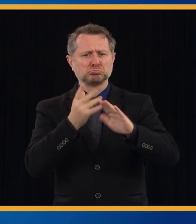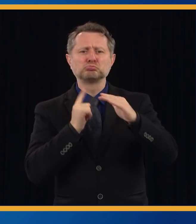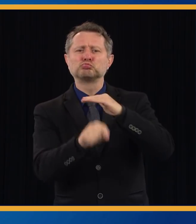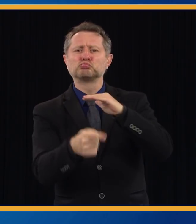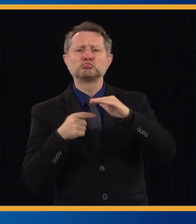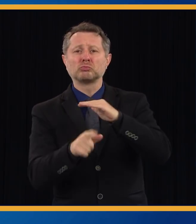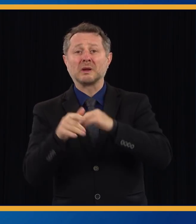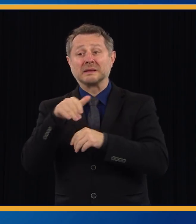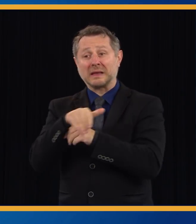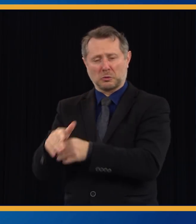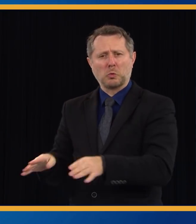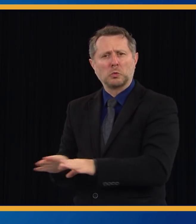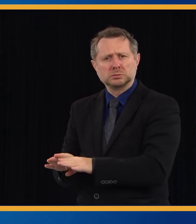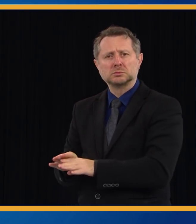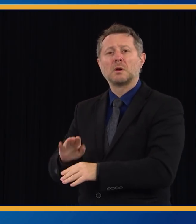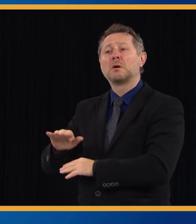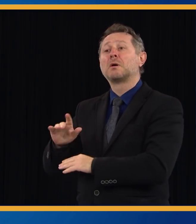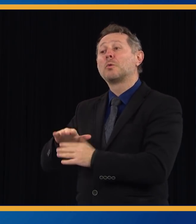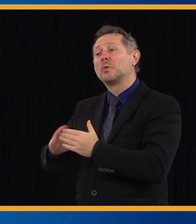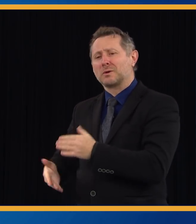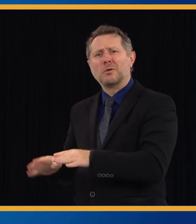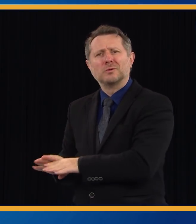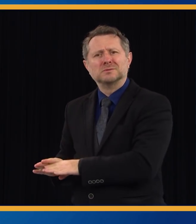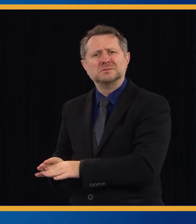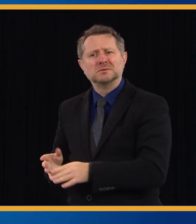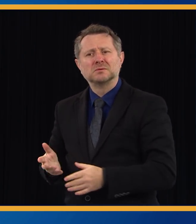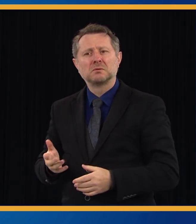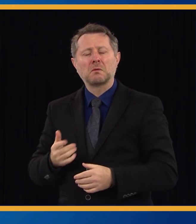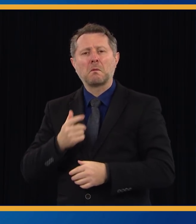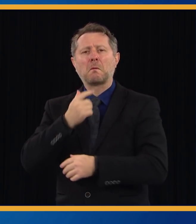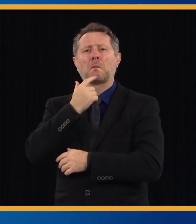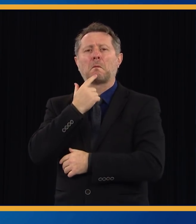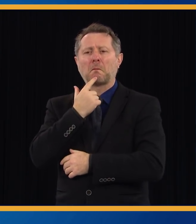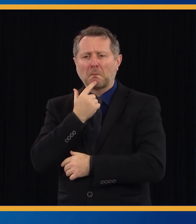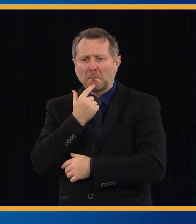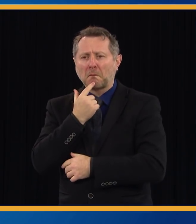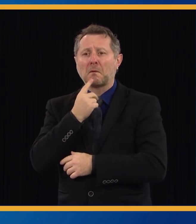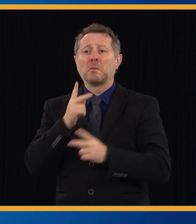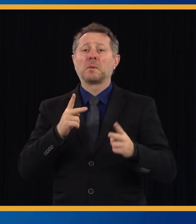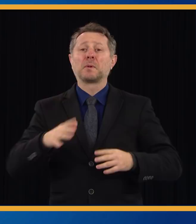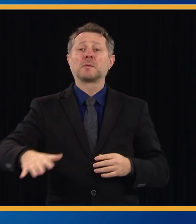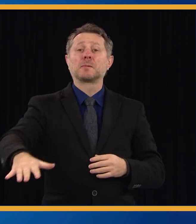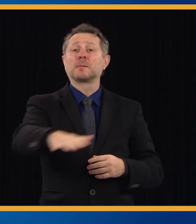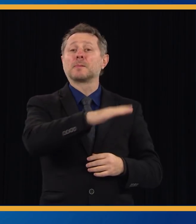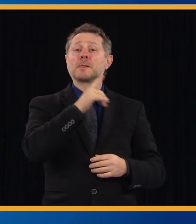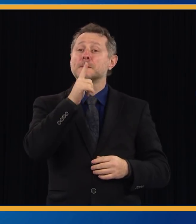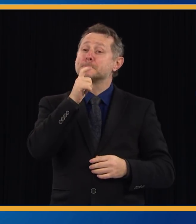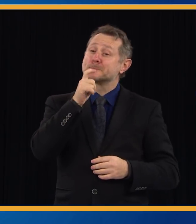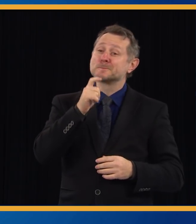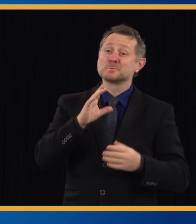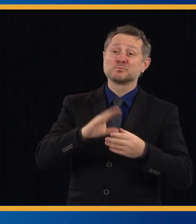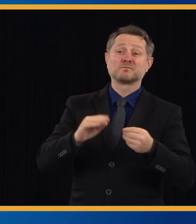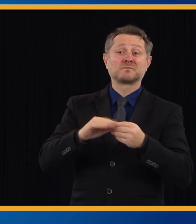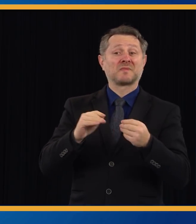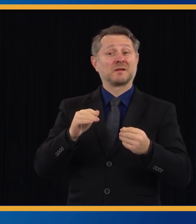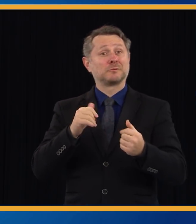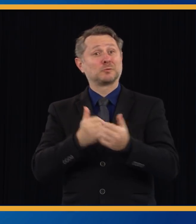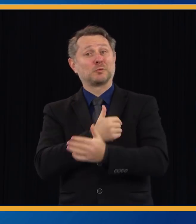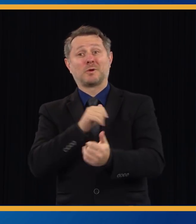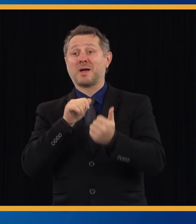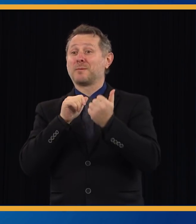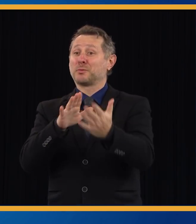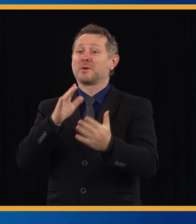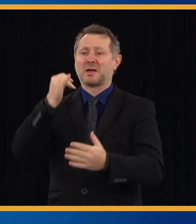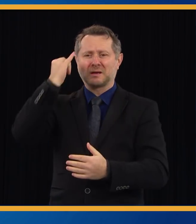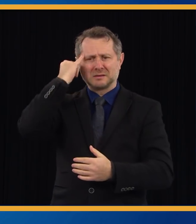closure for 15 months. The opposition to this new idea was